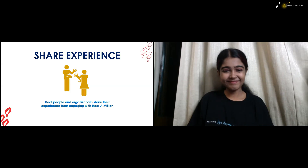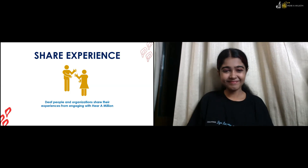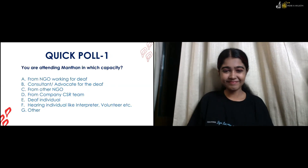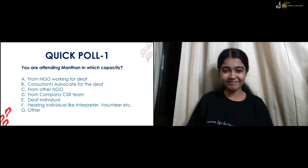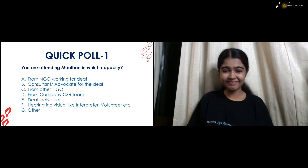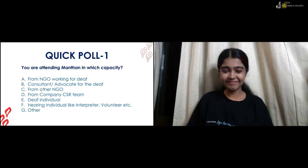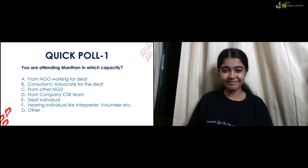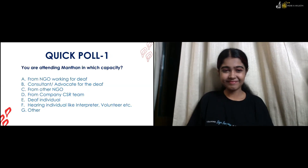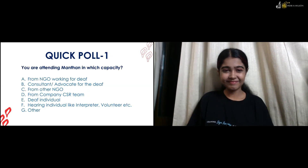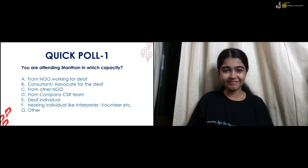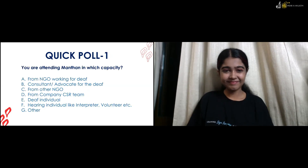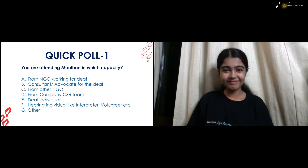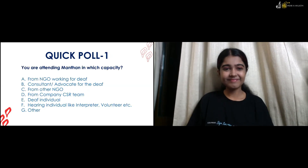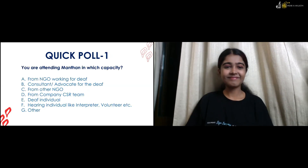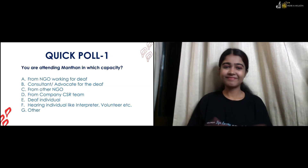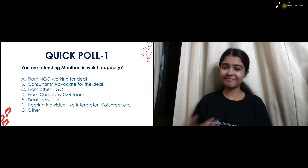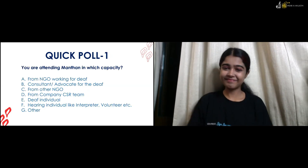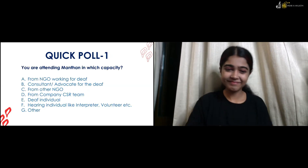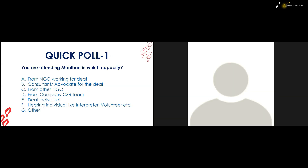have